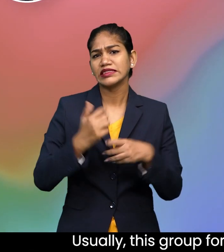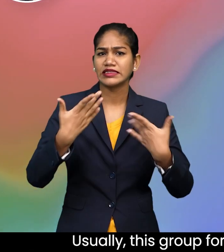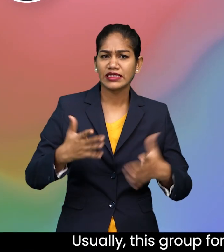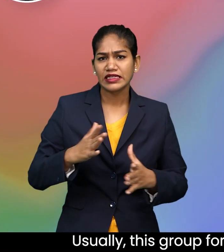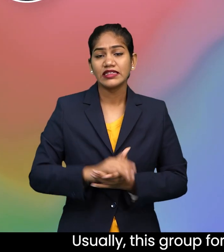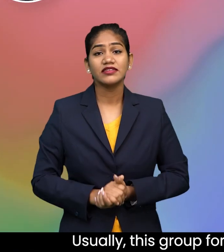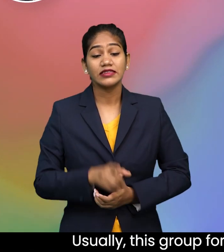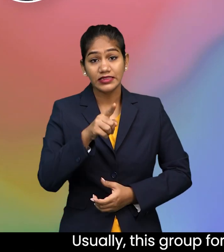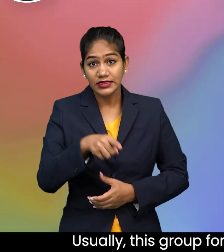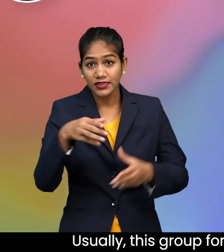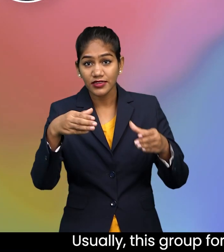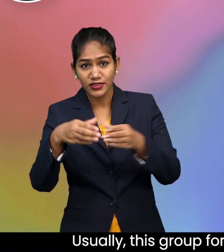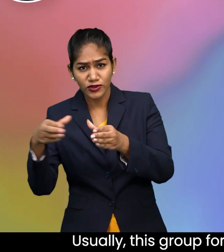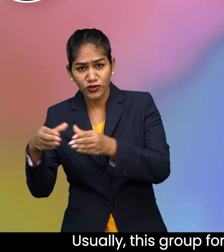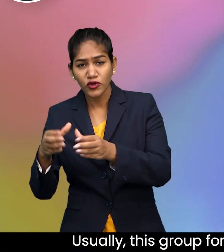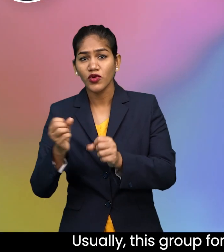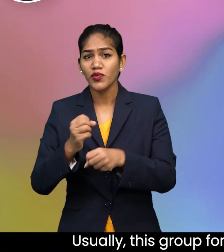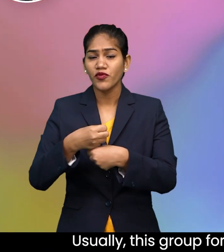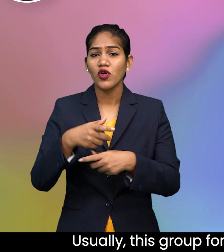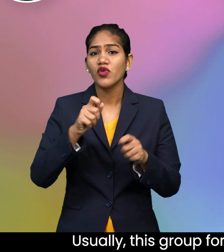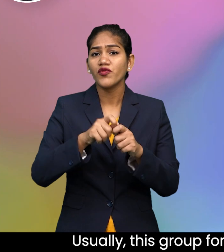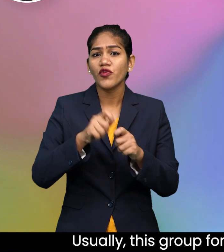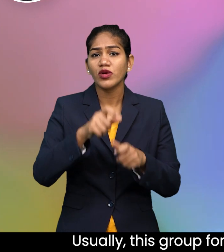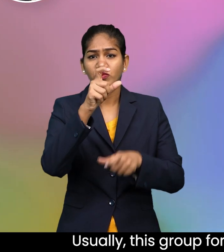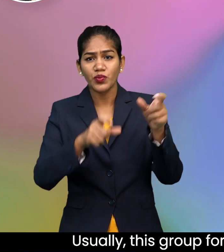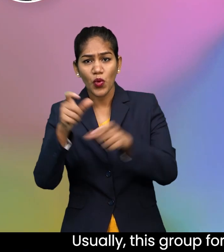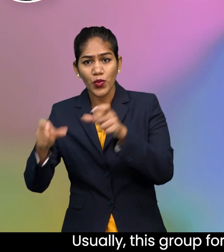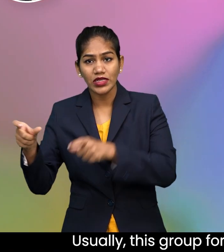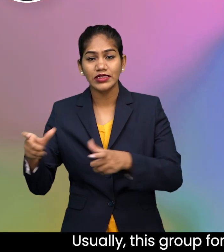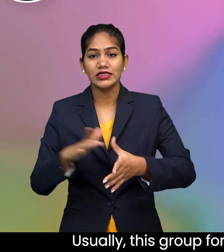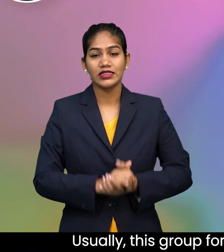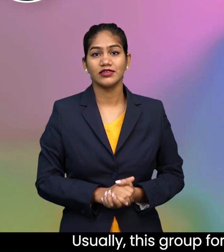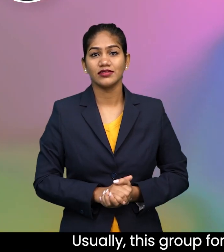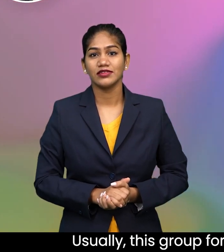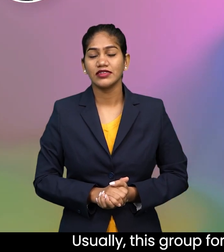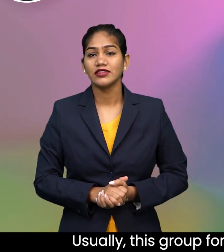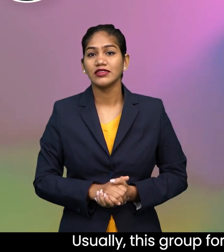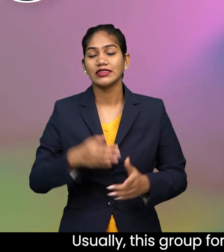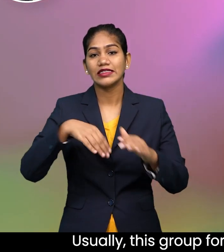Usually, this group forms the working population in a society.